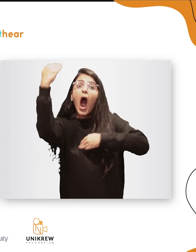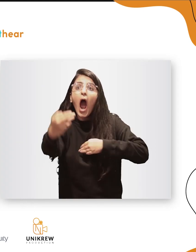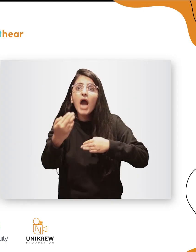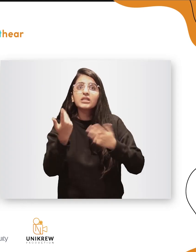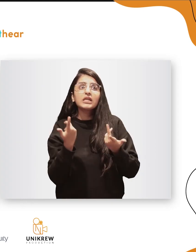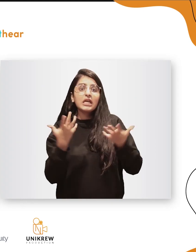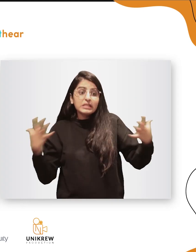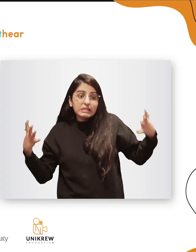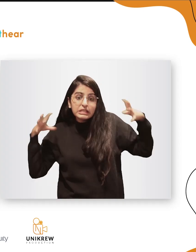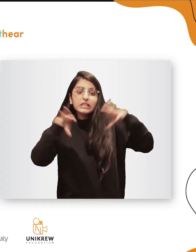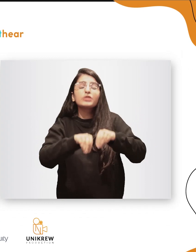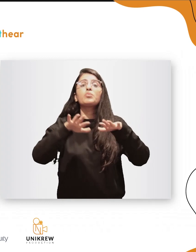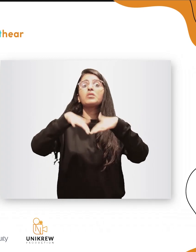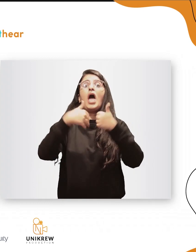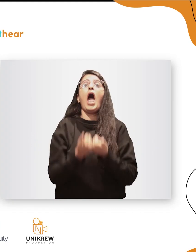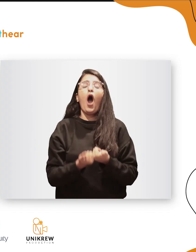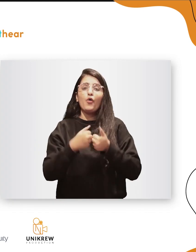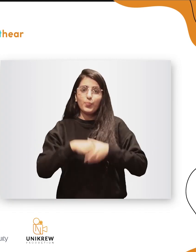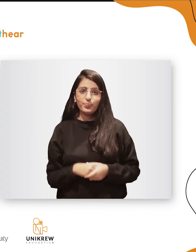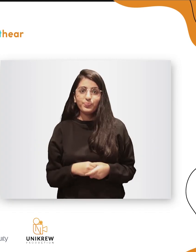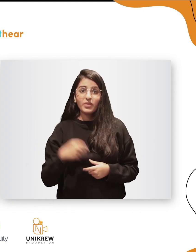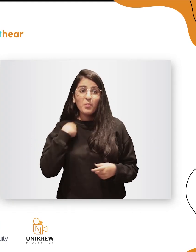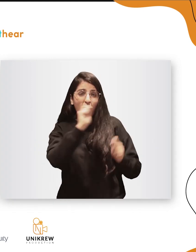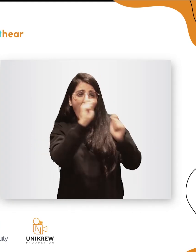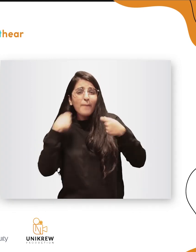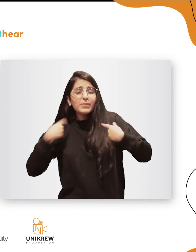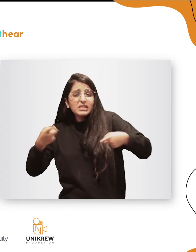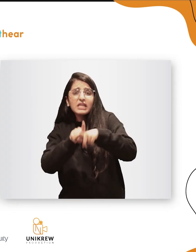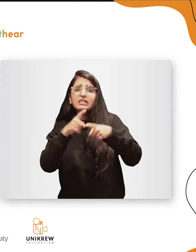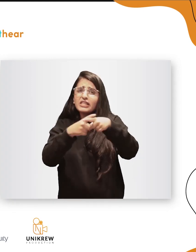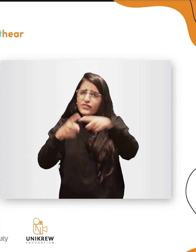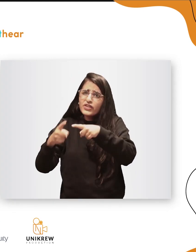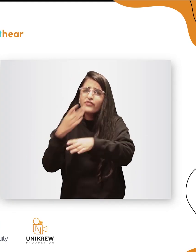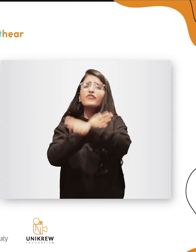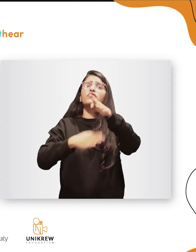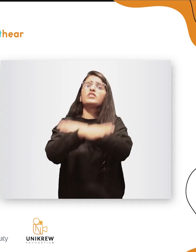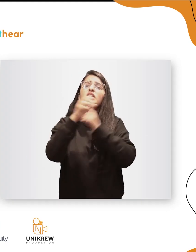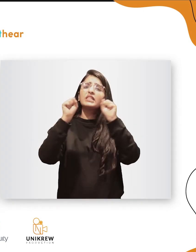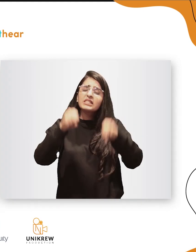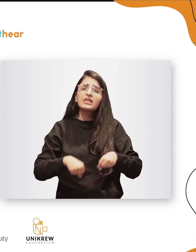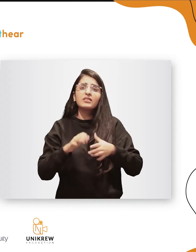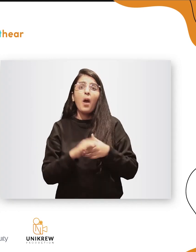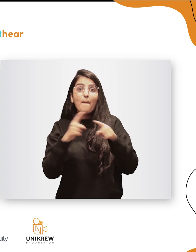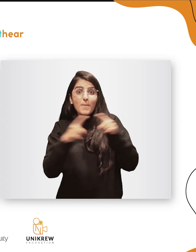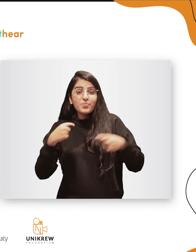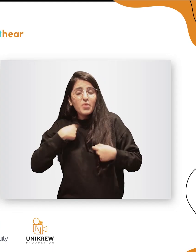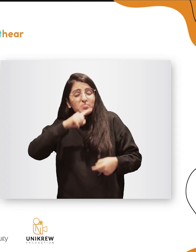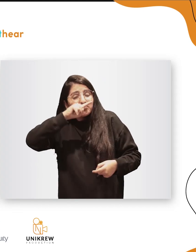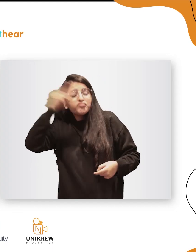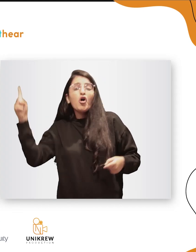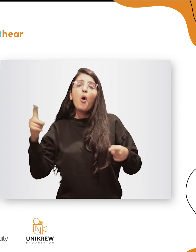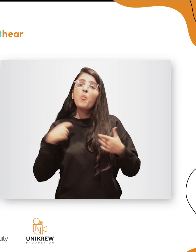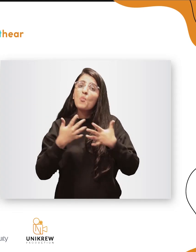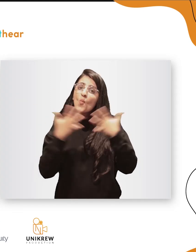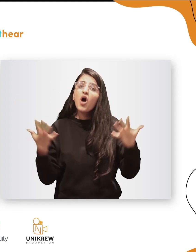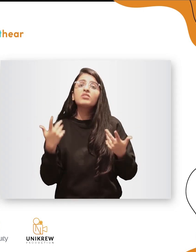vision for a more inclusive Sindh. We work with different disabilities, but primarily I feel very proud to